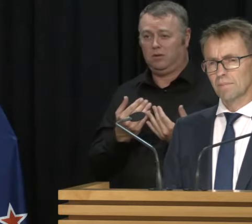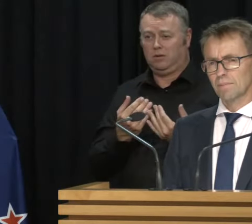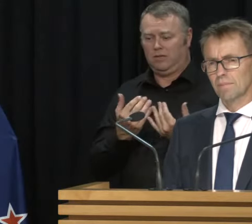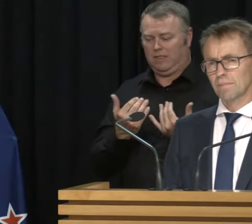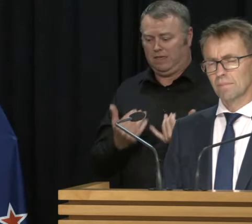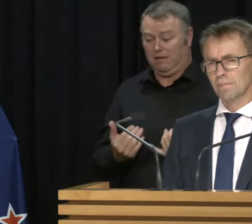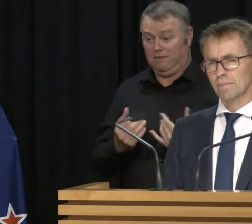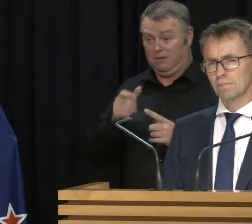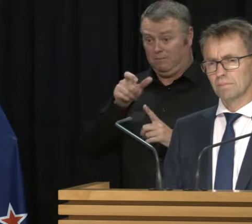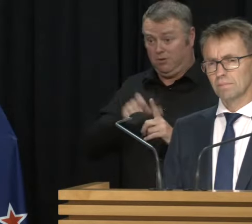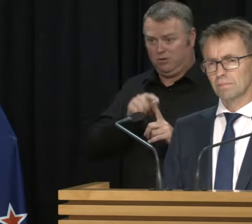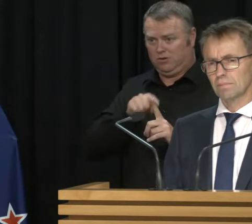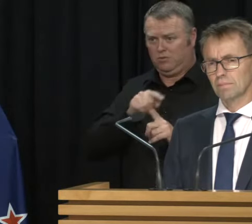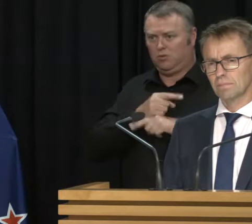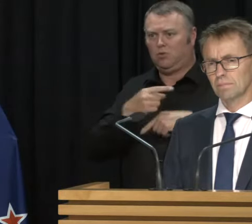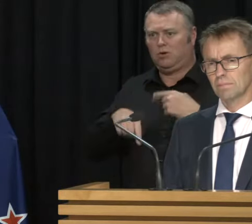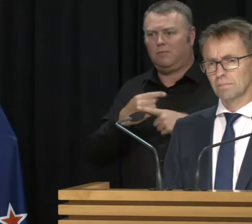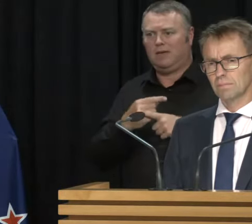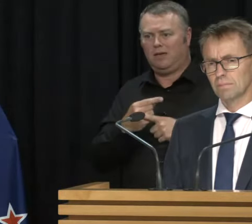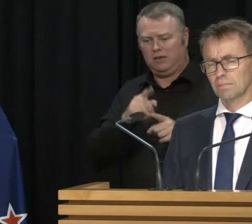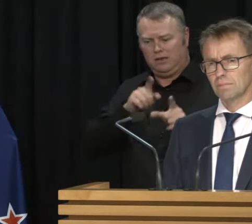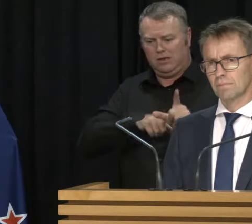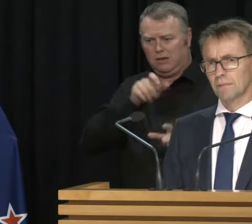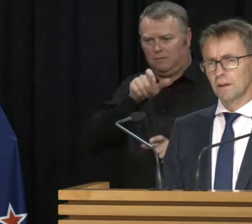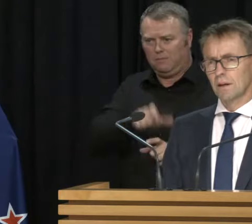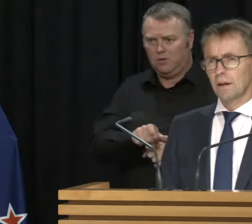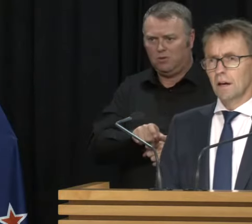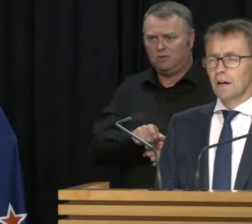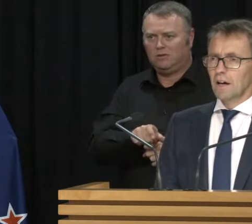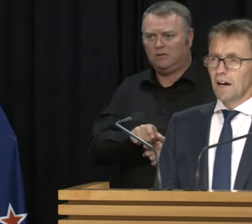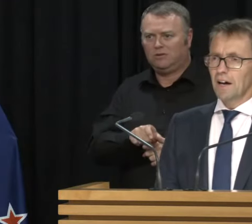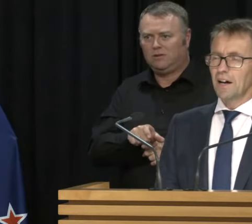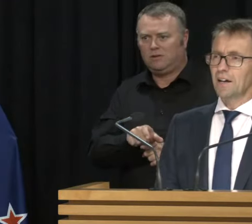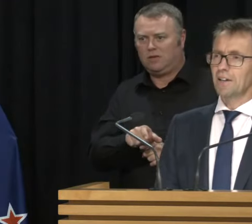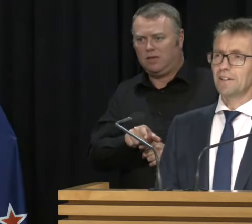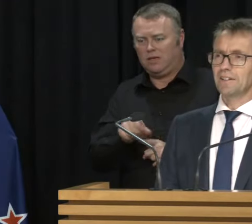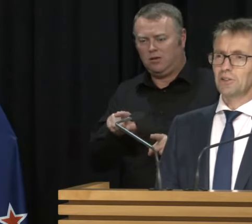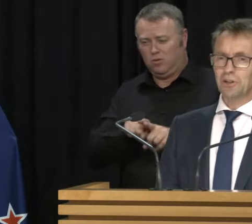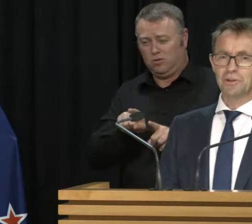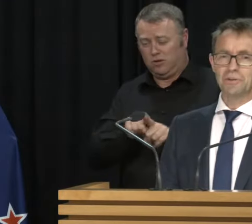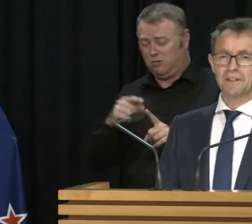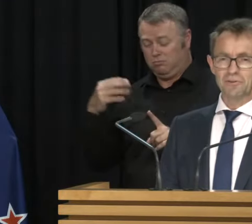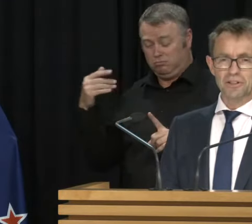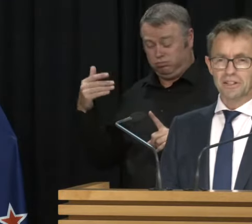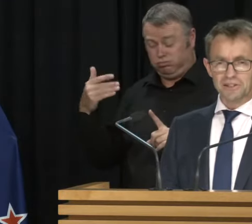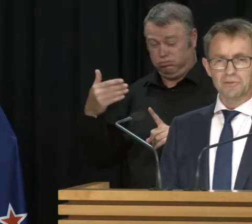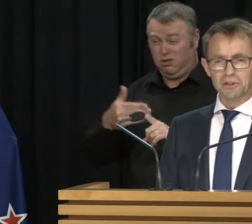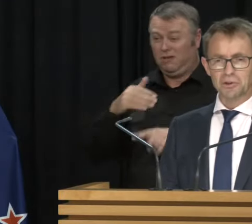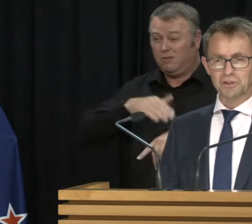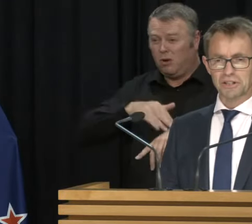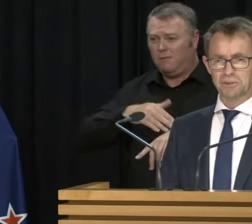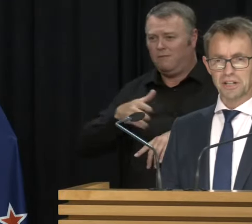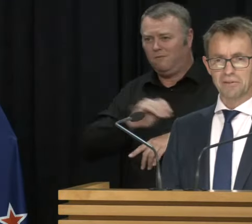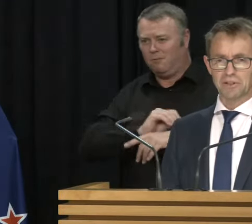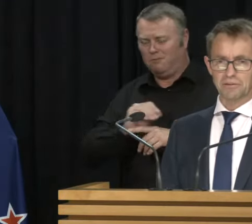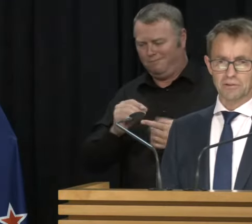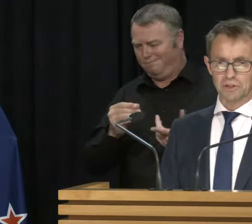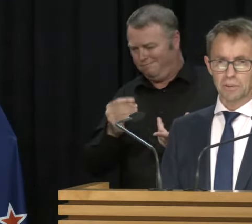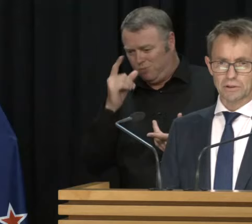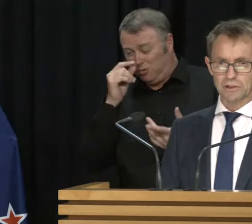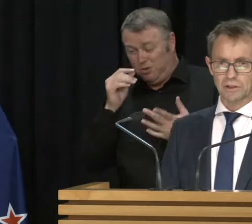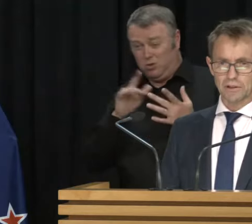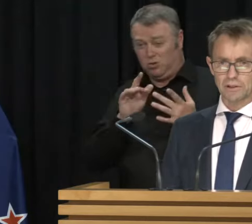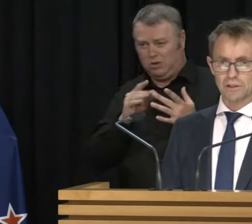say anything about the severity and length of infection? You know, every individual seems to have a